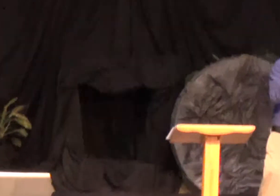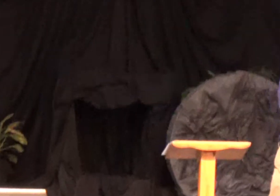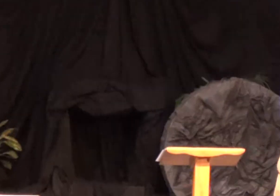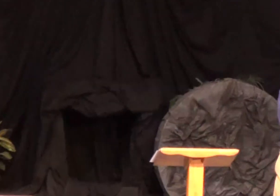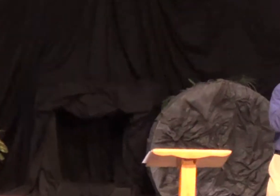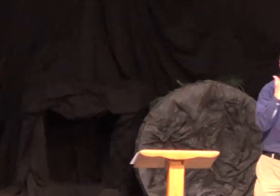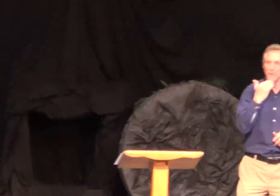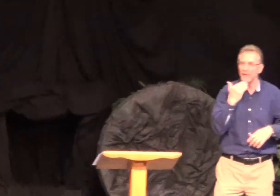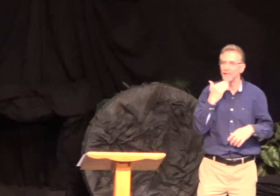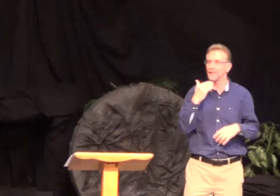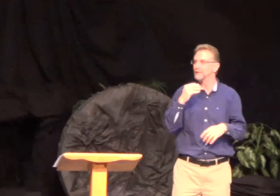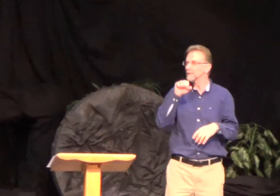Your children, very sweet.